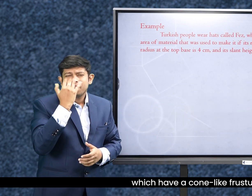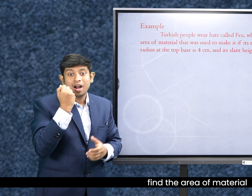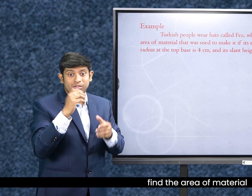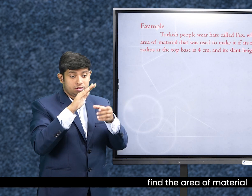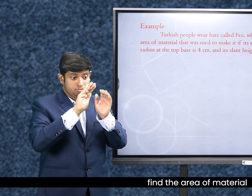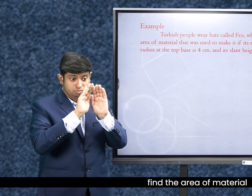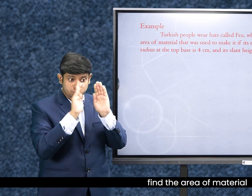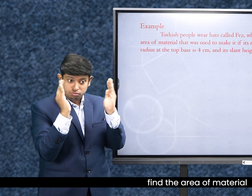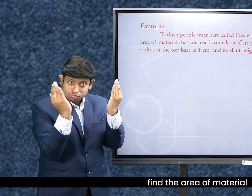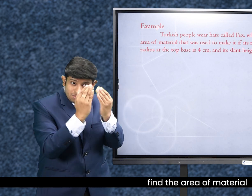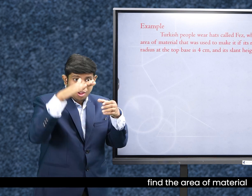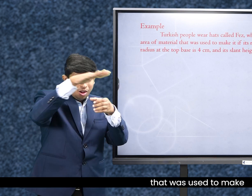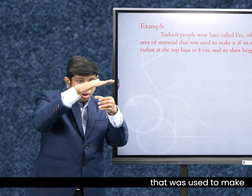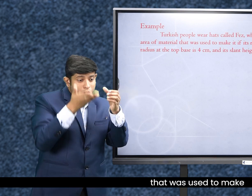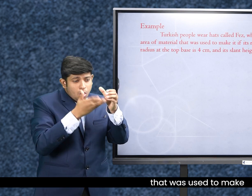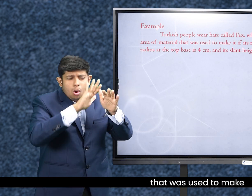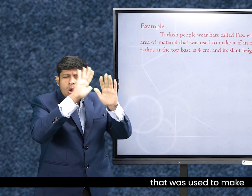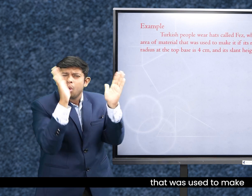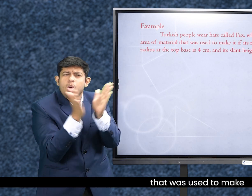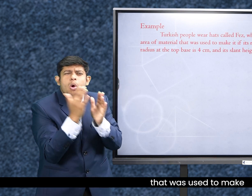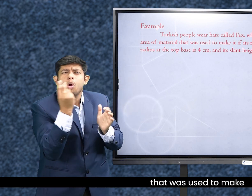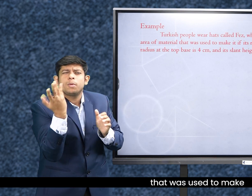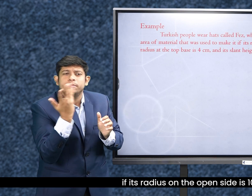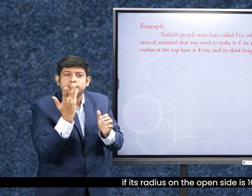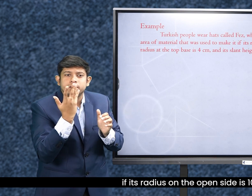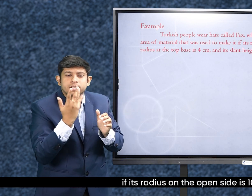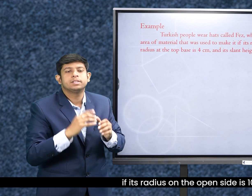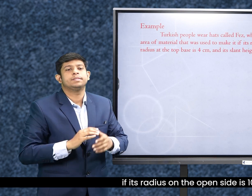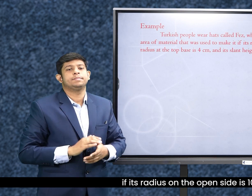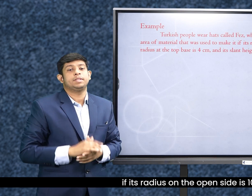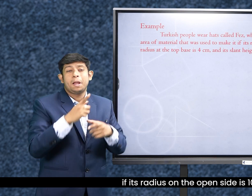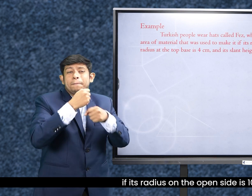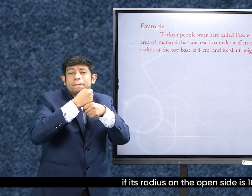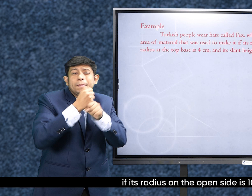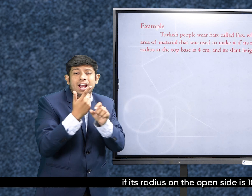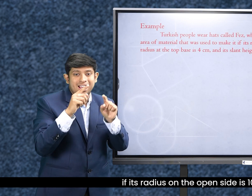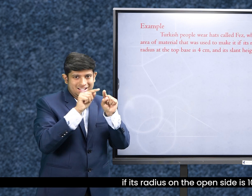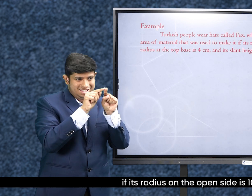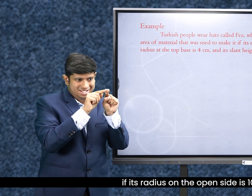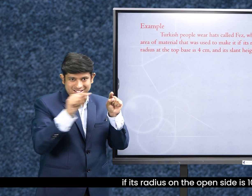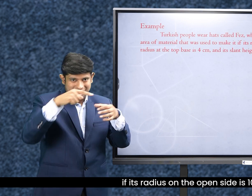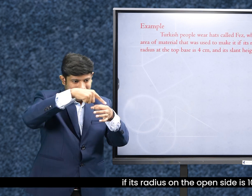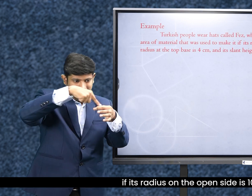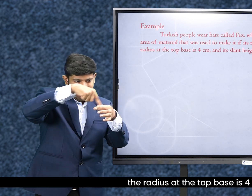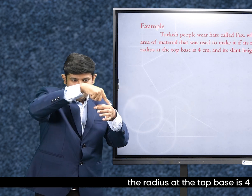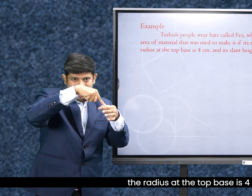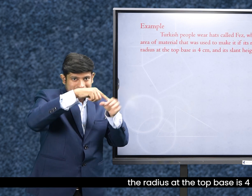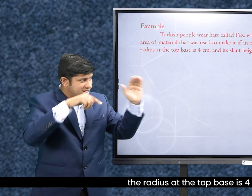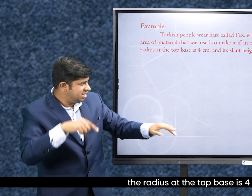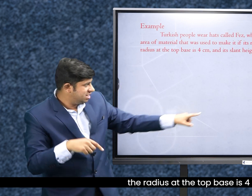Find the area of material that was used to make if its radius on the open side is 10 cm, the radius at the top base